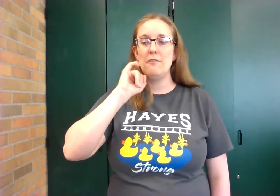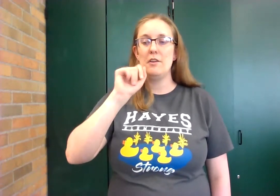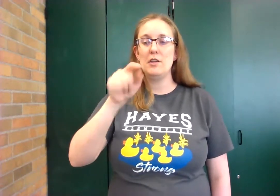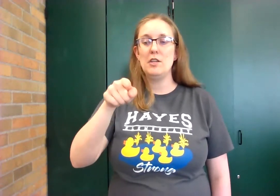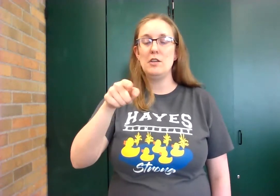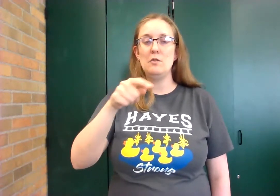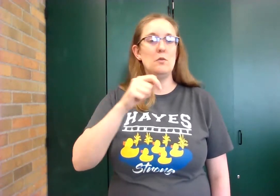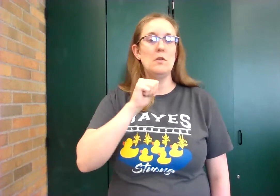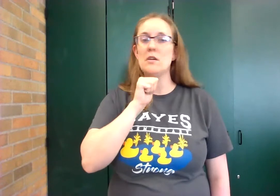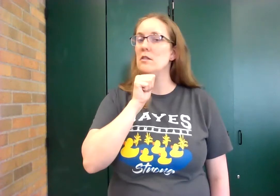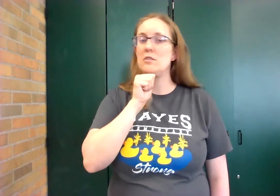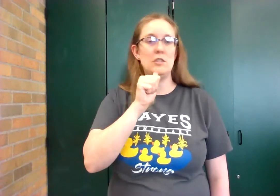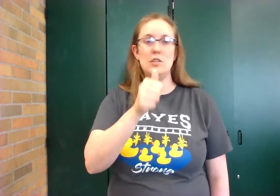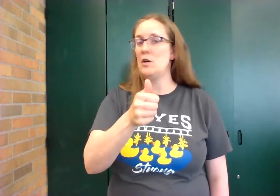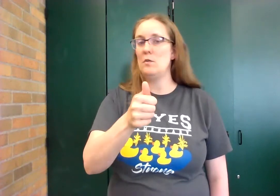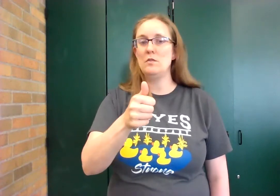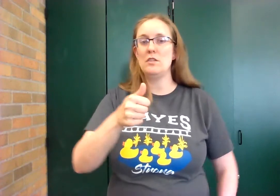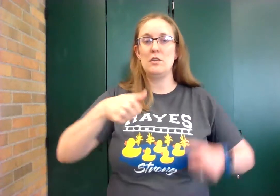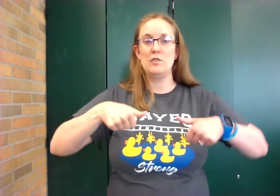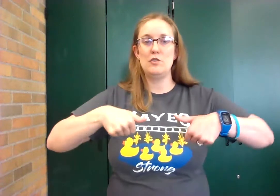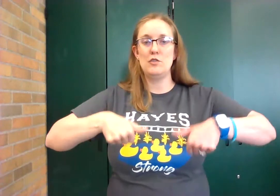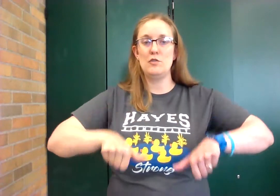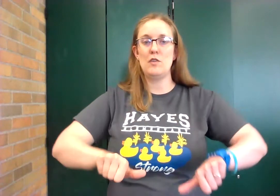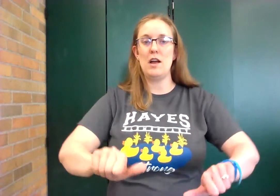you don't try